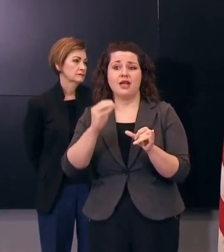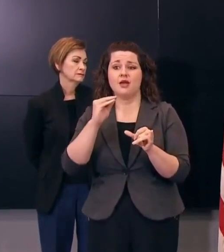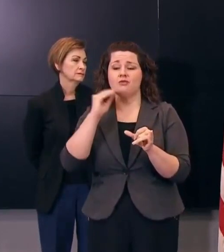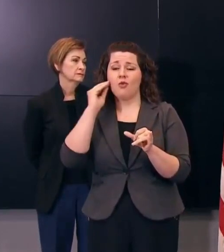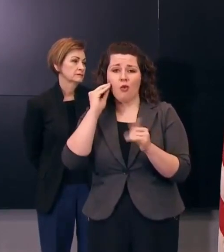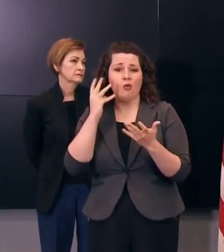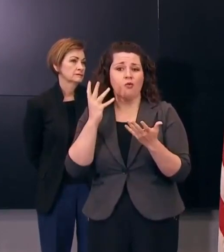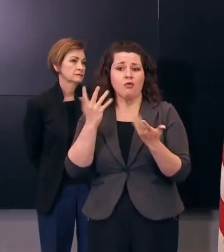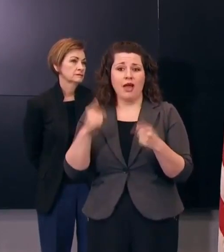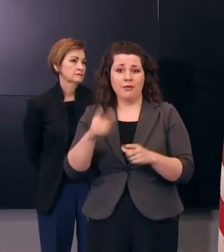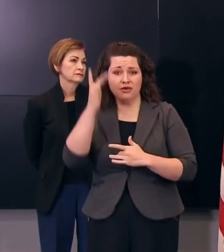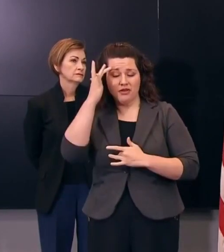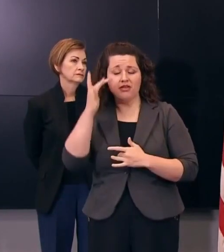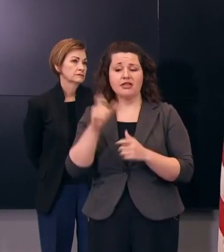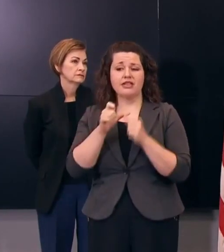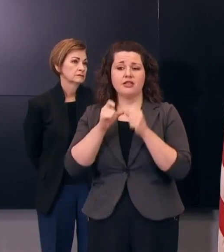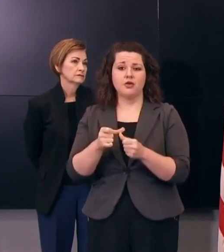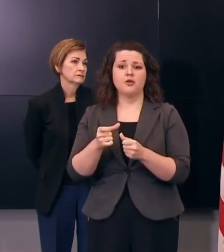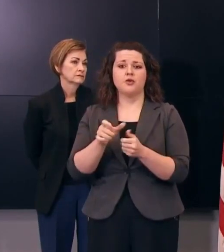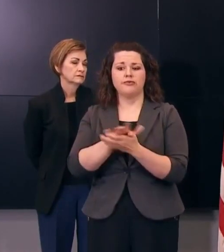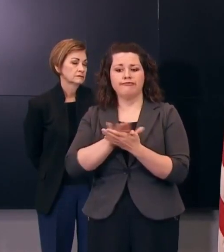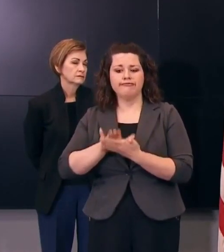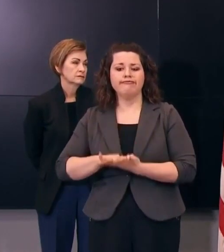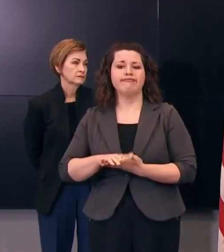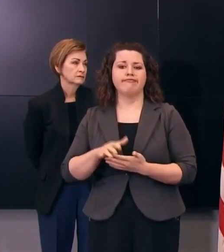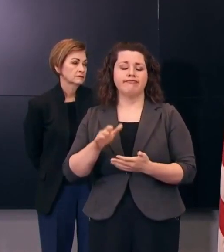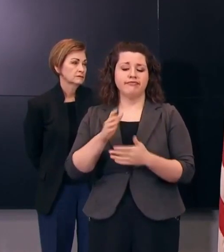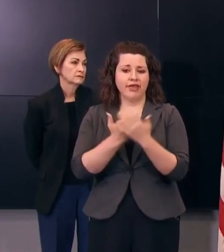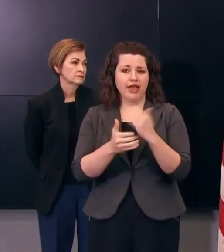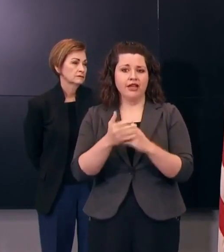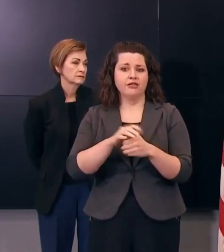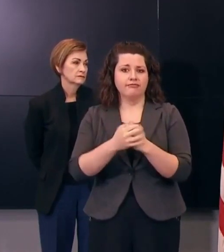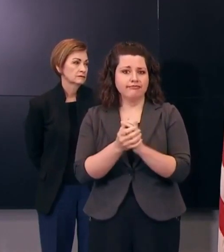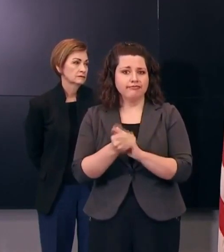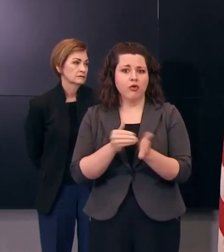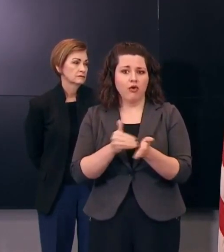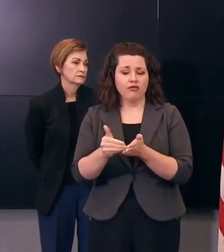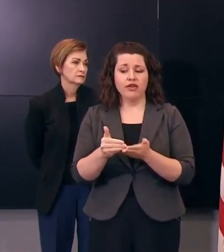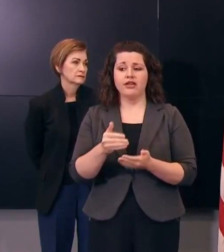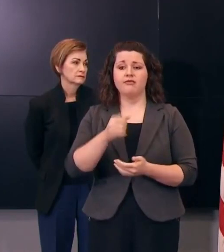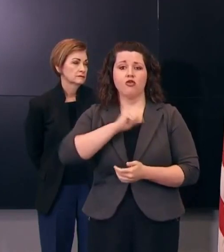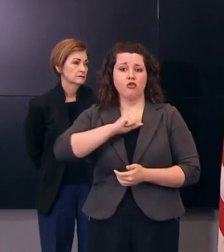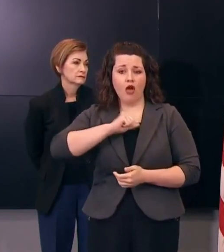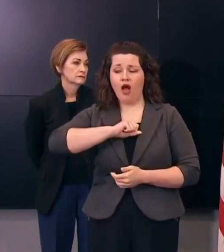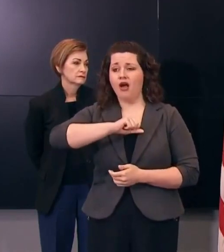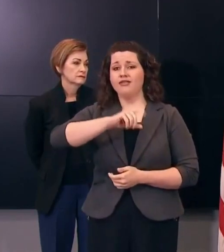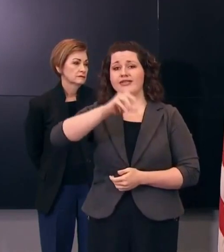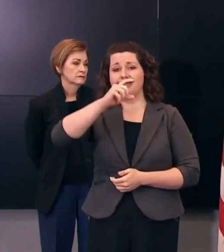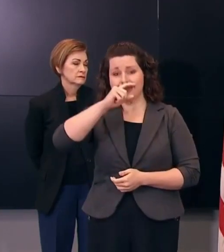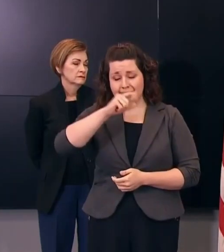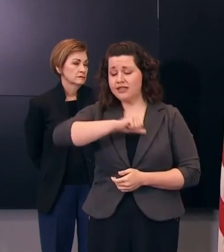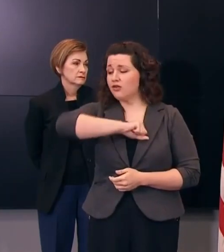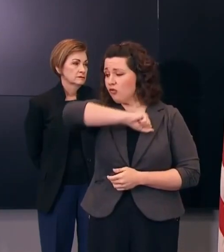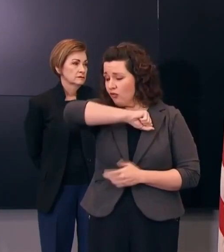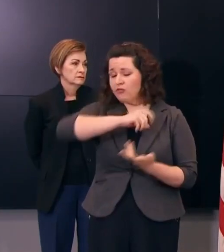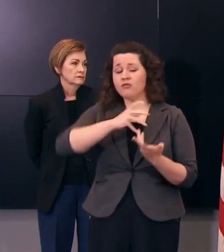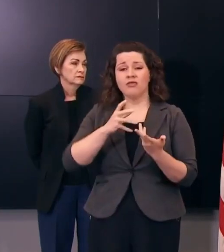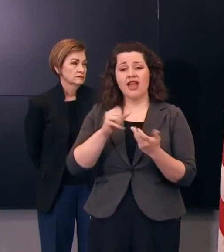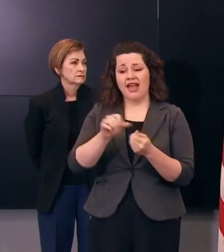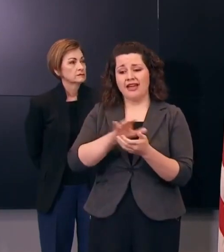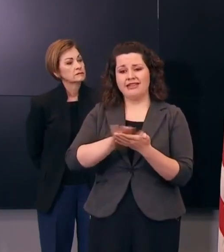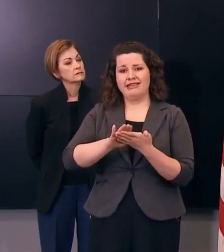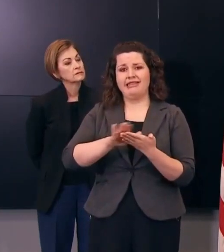continuing to use good personal hygiene habits like washing your hands often, covering your coughs and sneezes, and cleaning